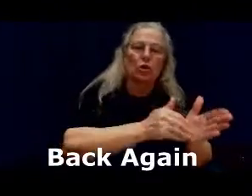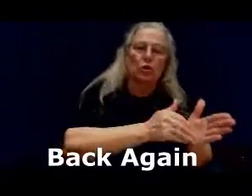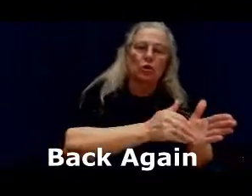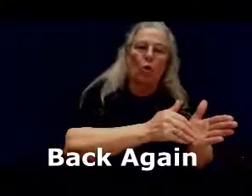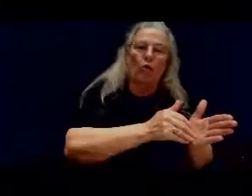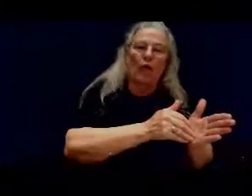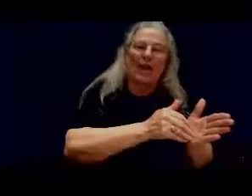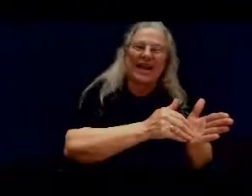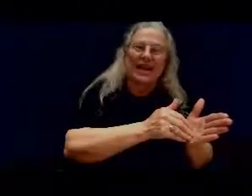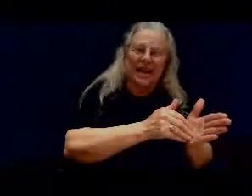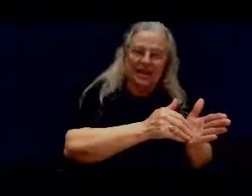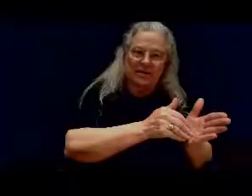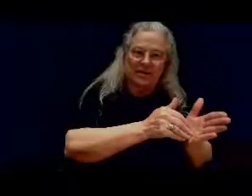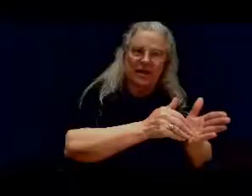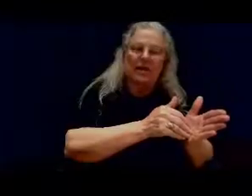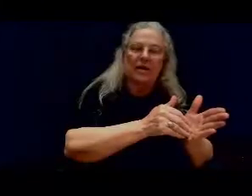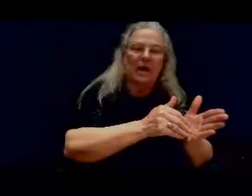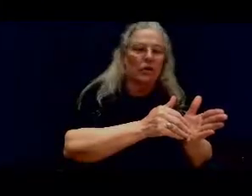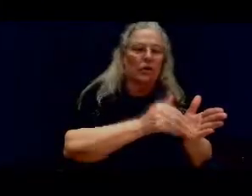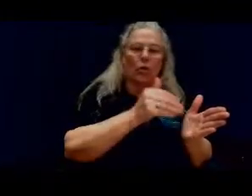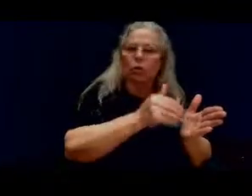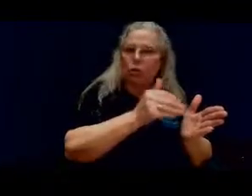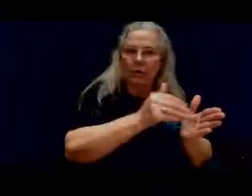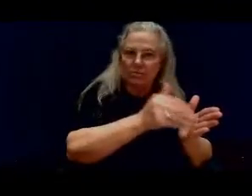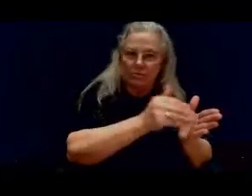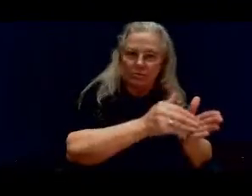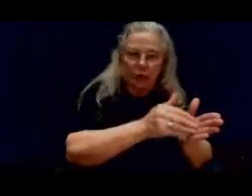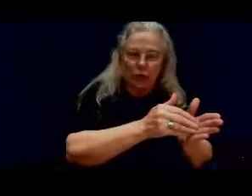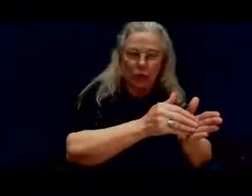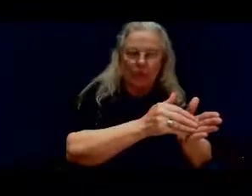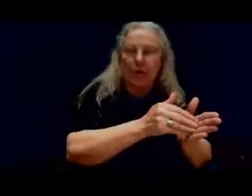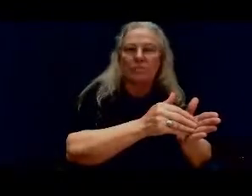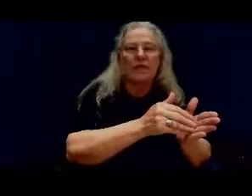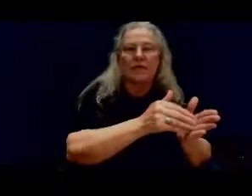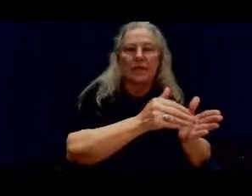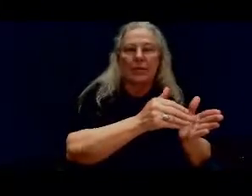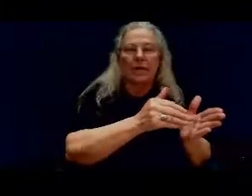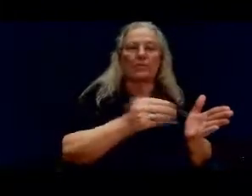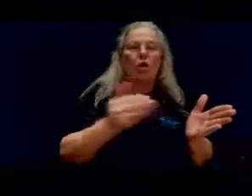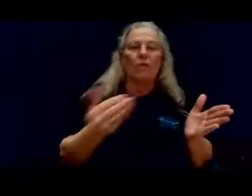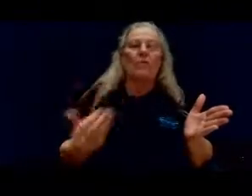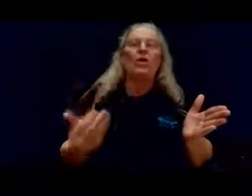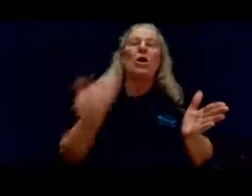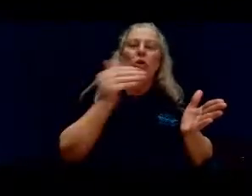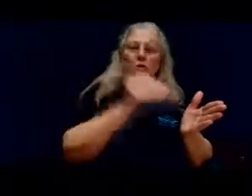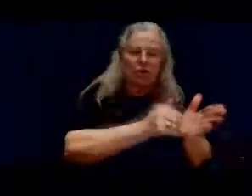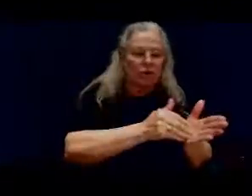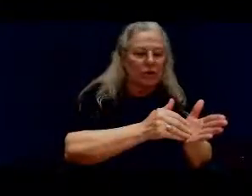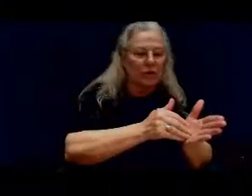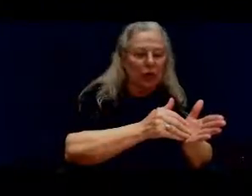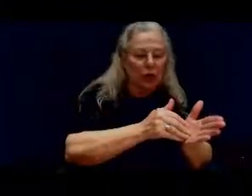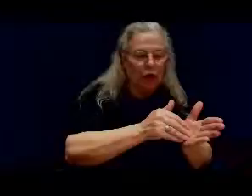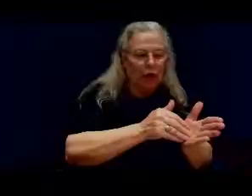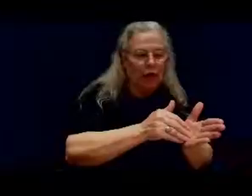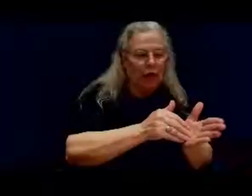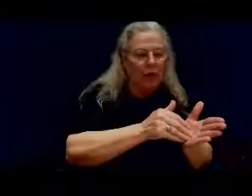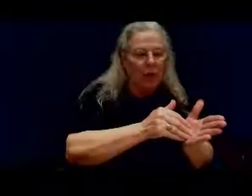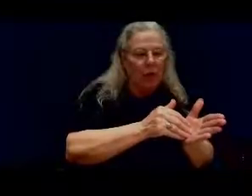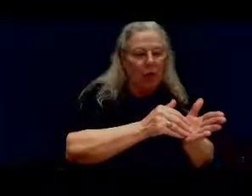goes over against. Now, you don't do it 2 or 3 times because that becomes often. You're just returning,